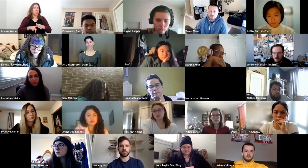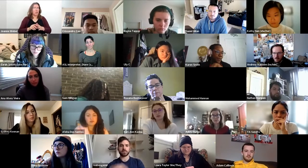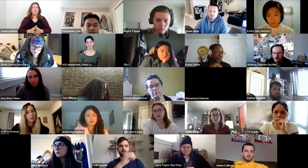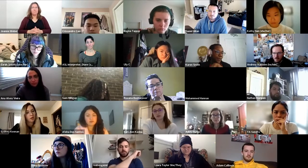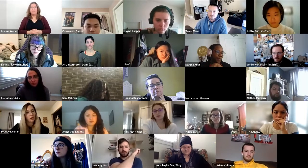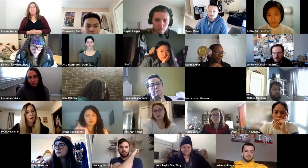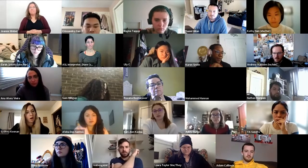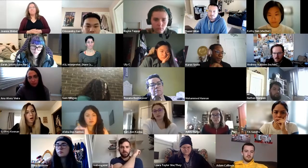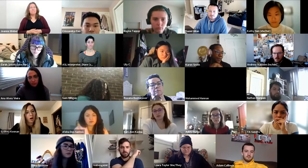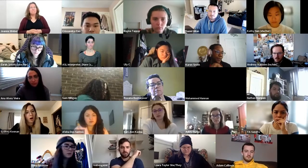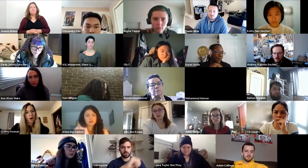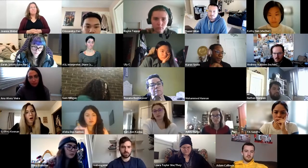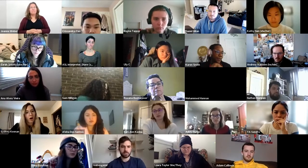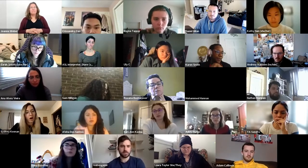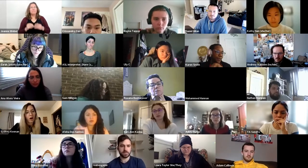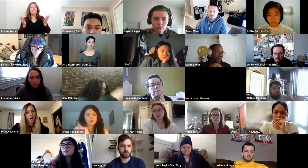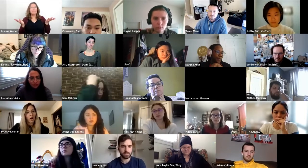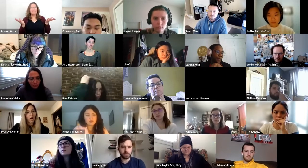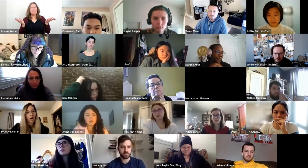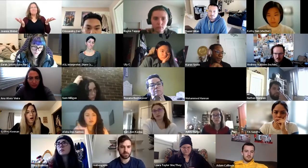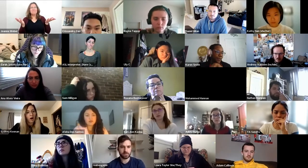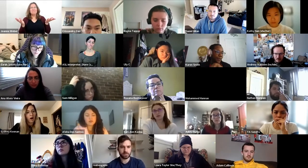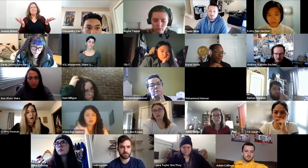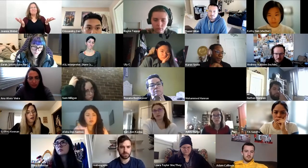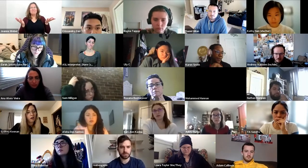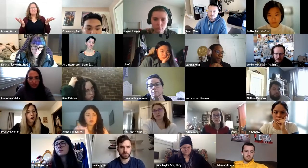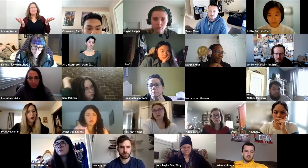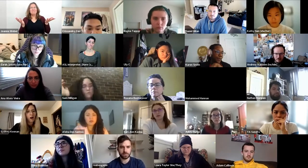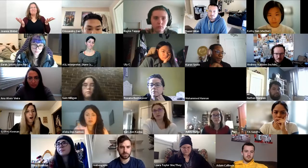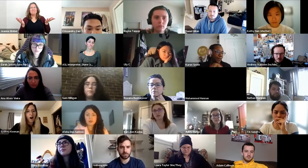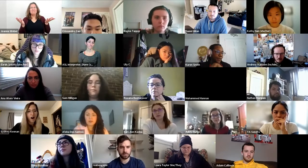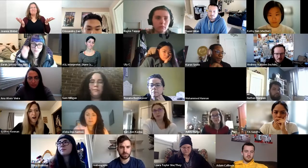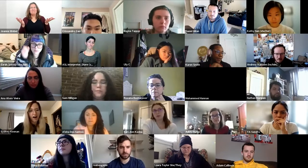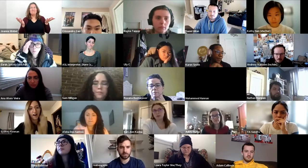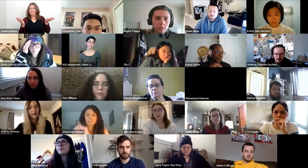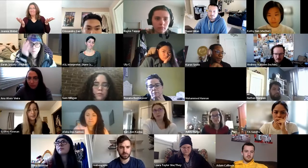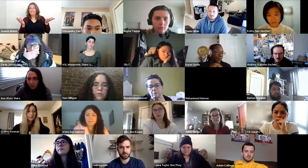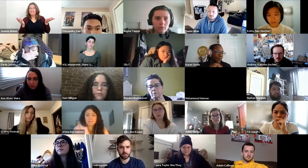Any questions before I start the first presentation?